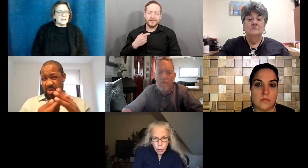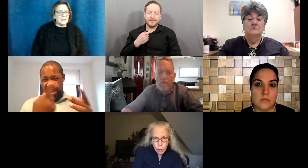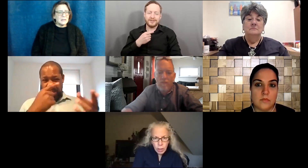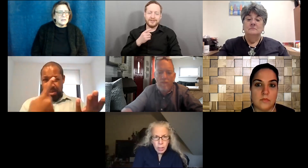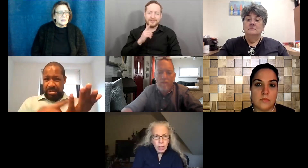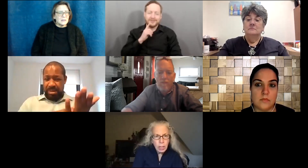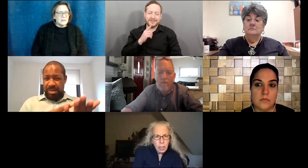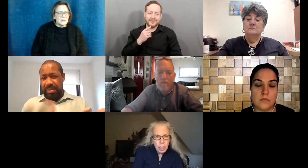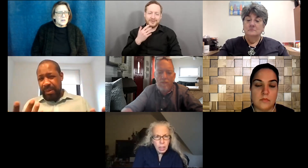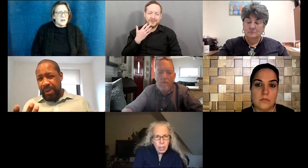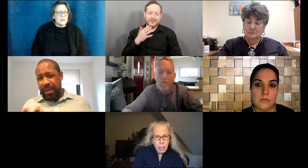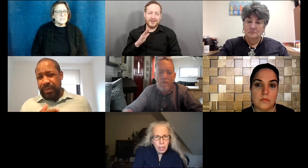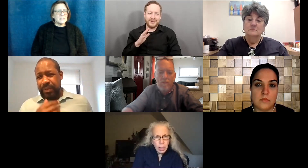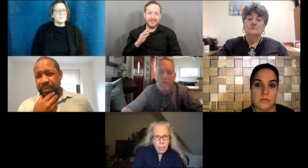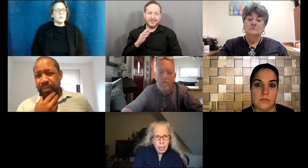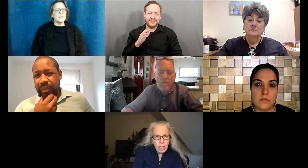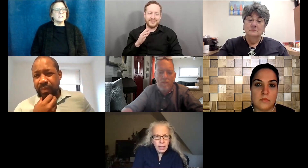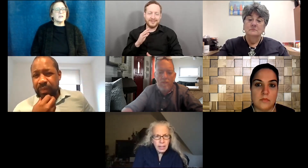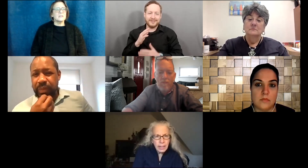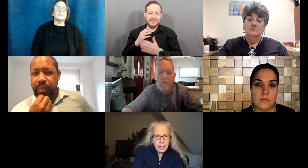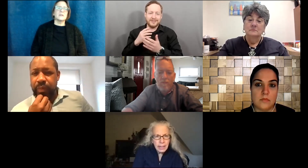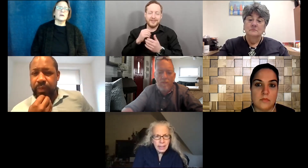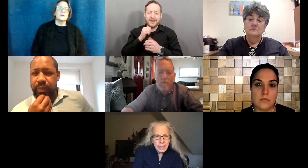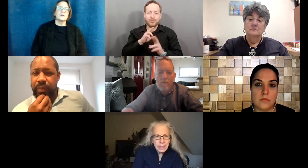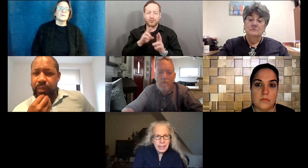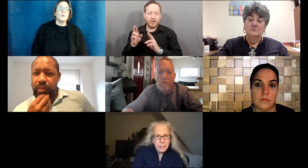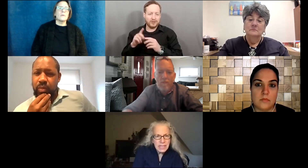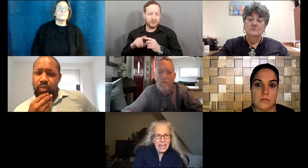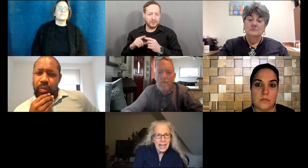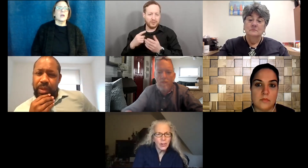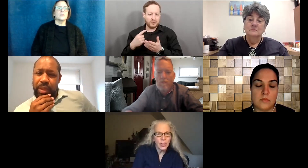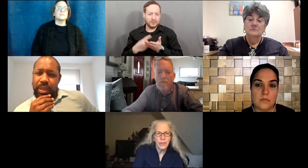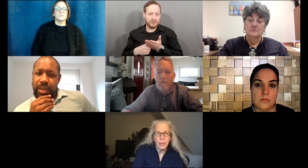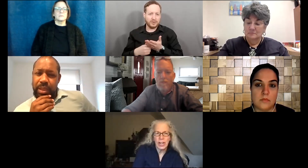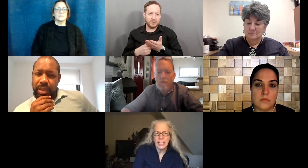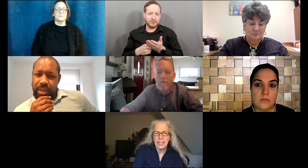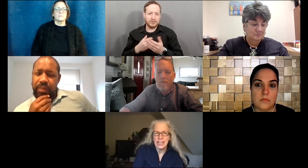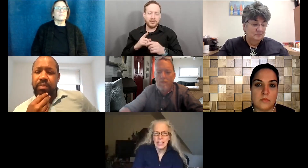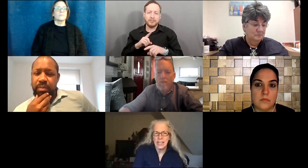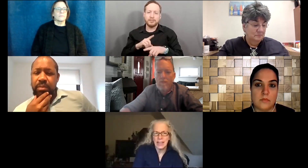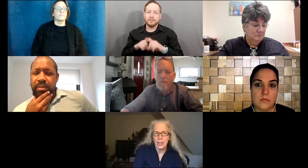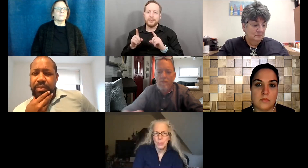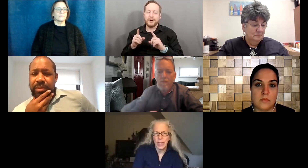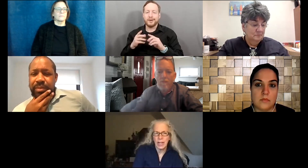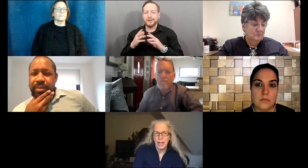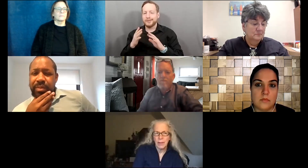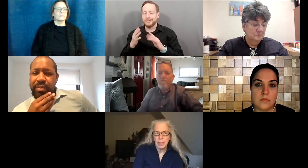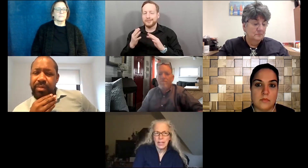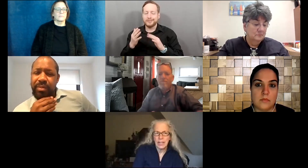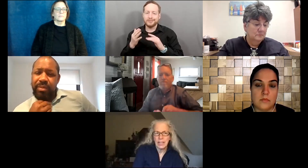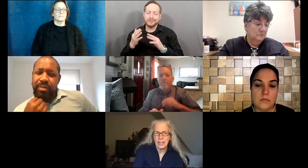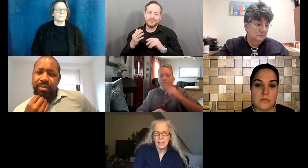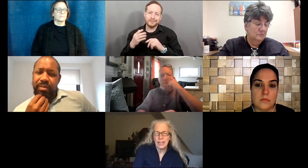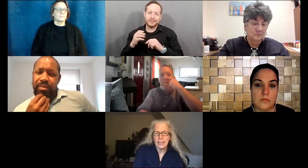Spellman, was that something you wanted to discuss? These, Tim said, I don't know if I'm ready to discuss it at this point,